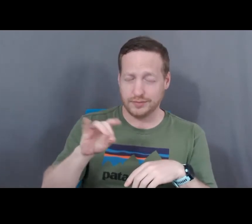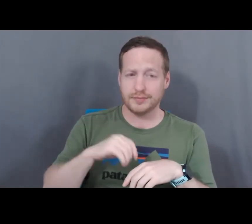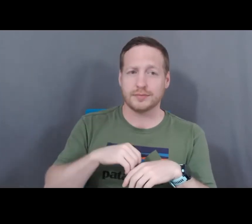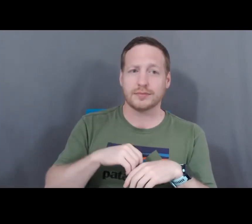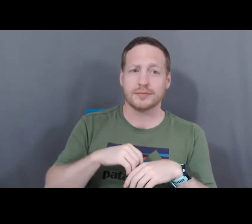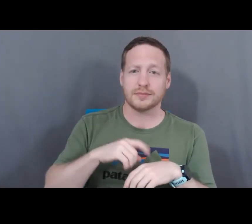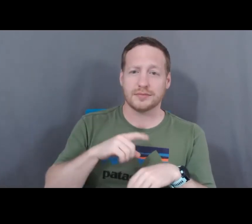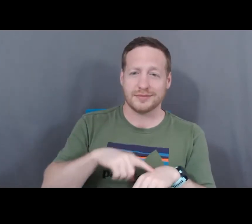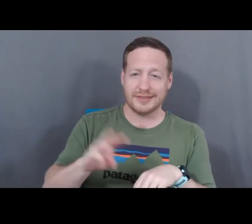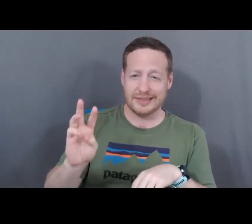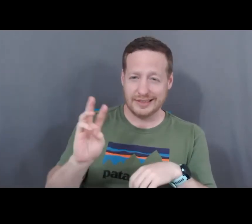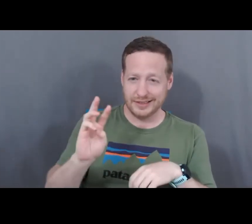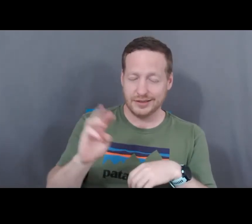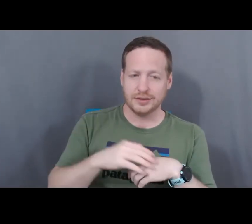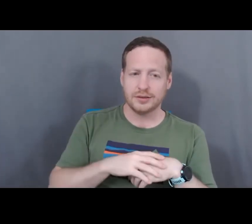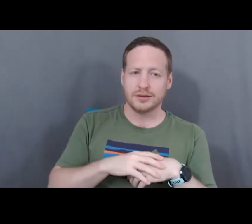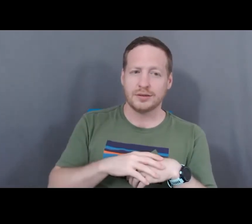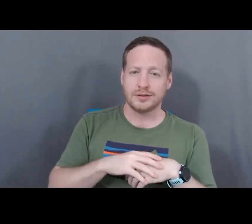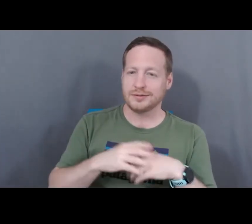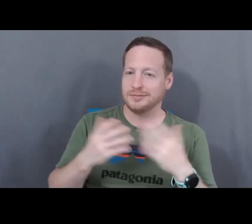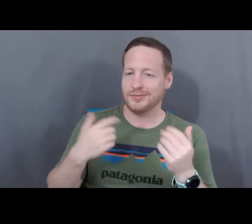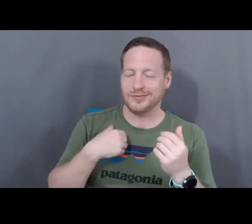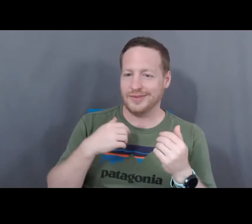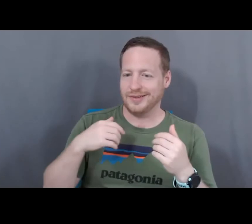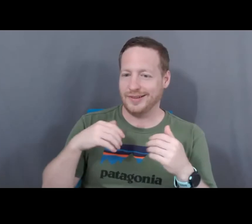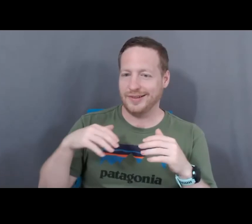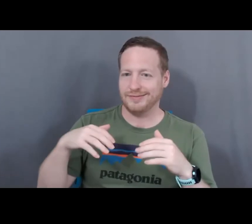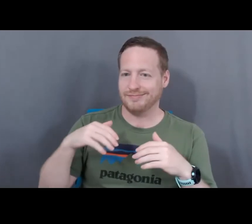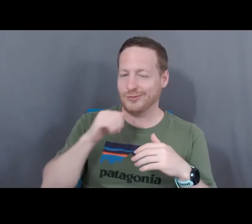July 28th at 6 p.m.